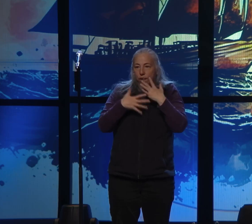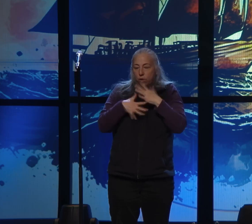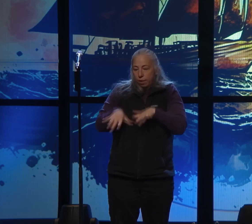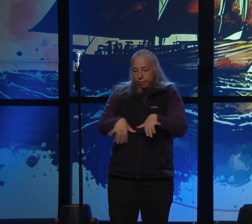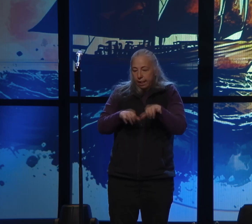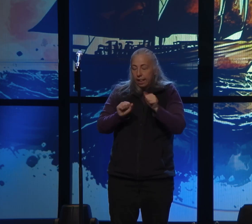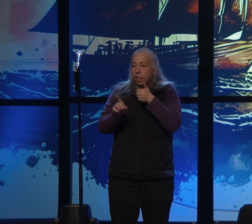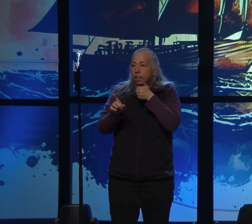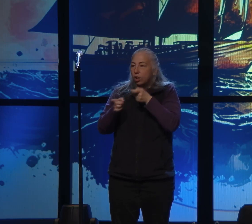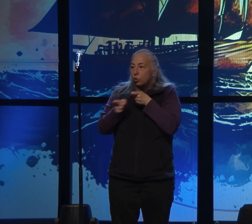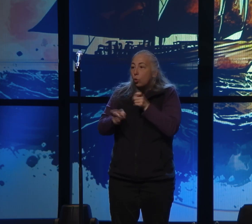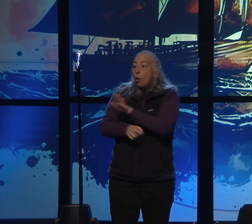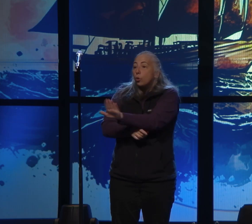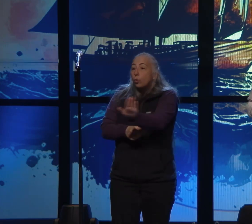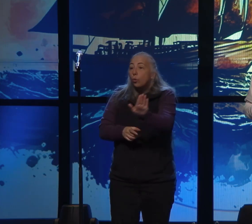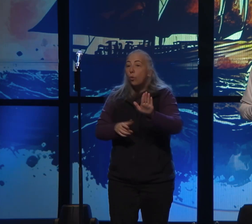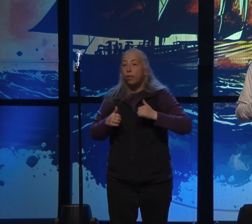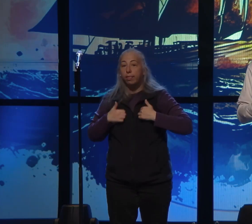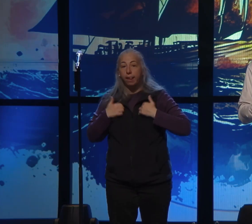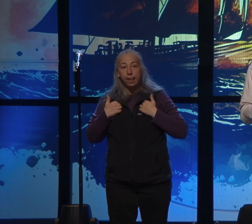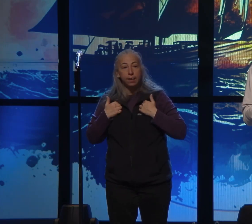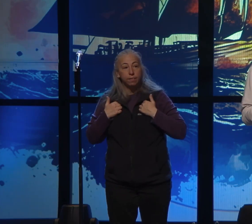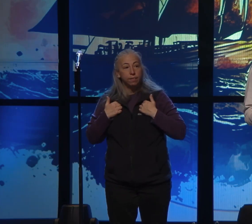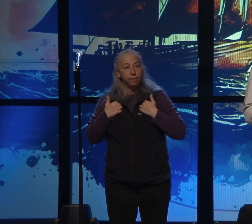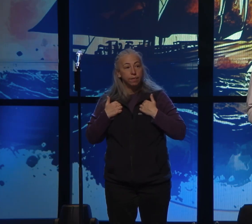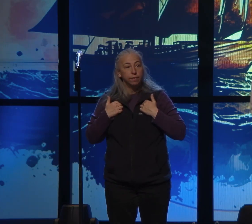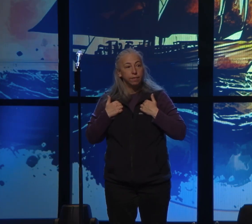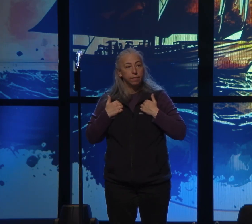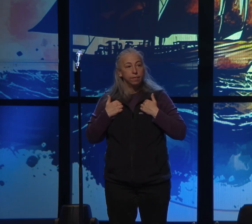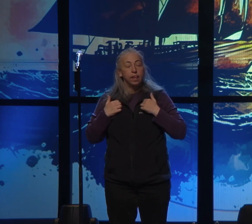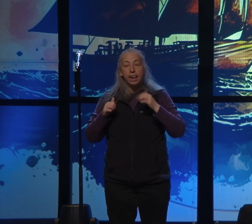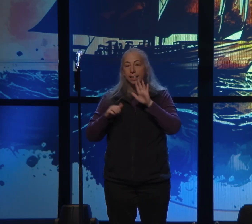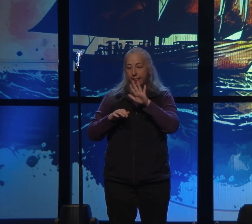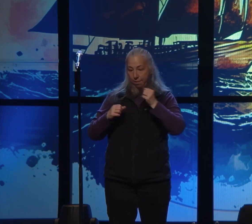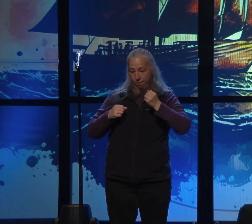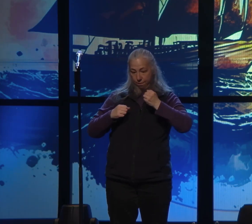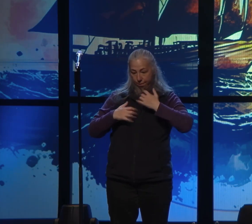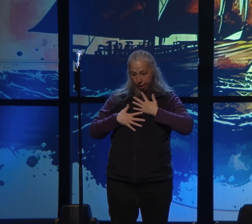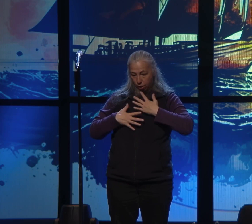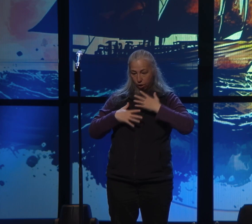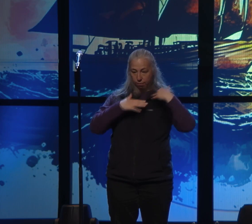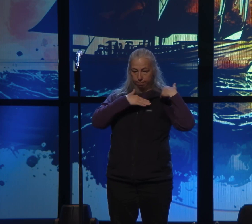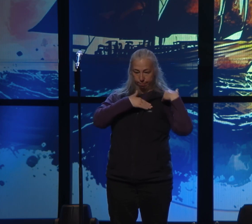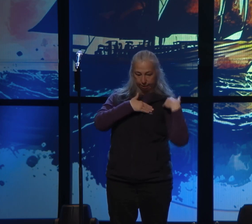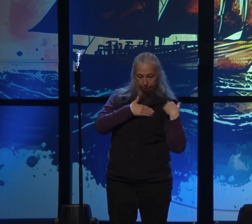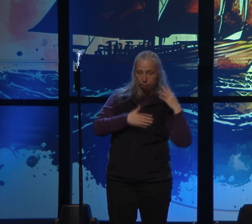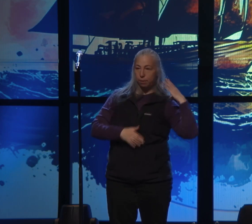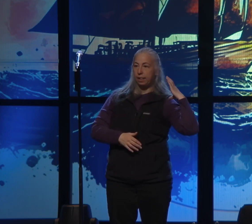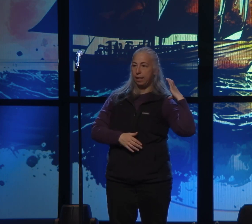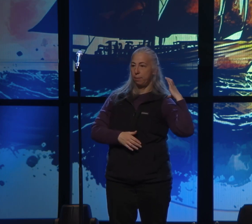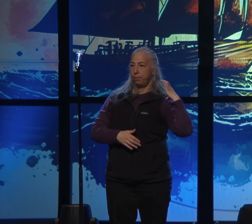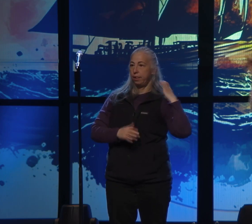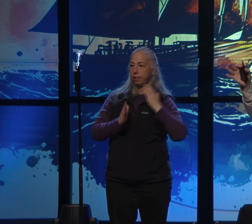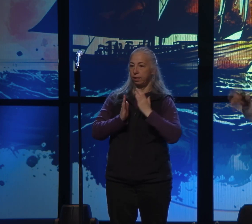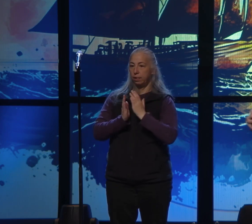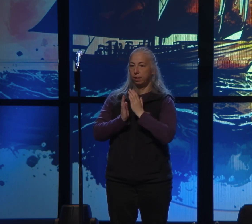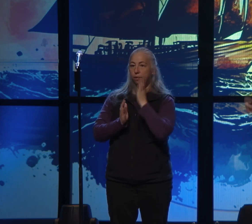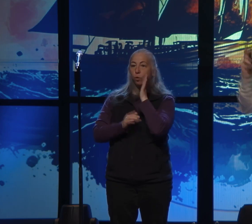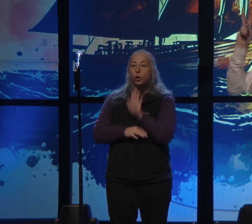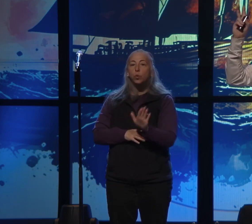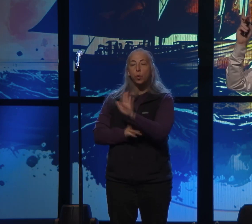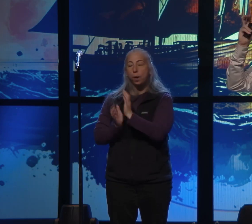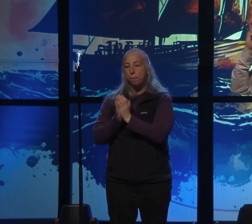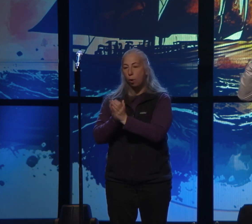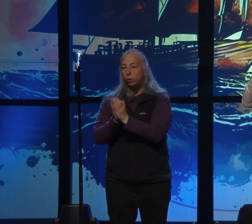control. It's a fear of actually having to take control of my life and some choices that I need to make because we live in fear of being outside